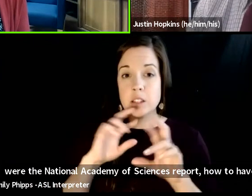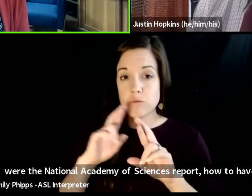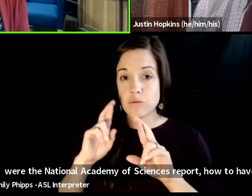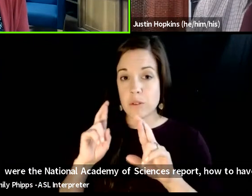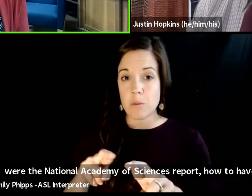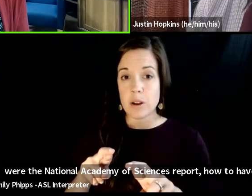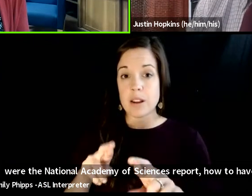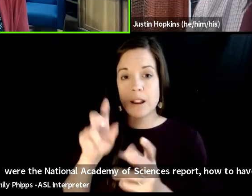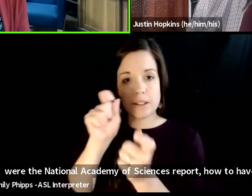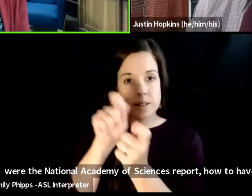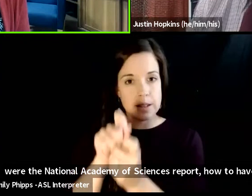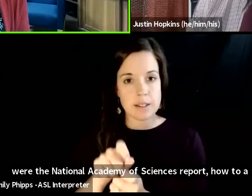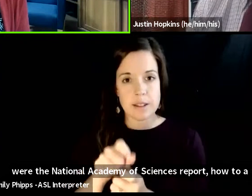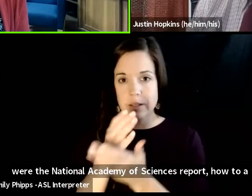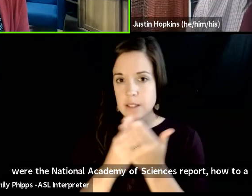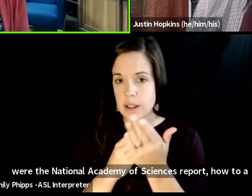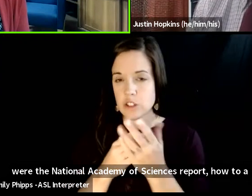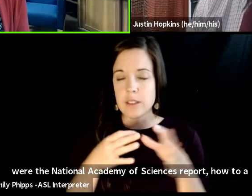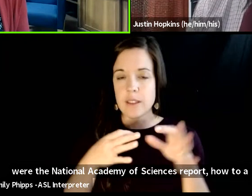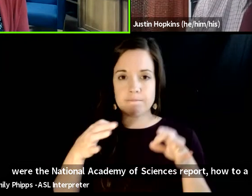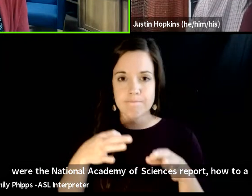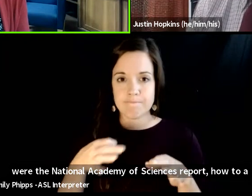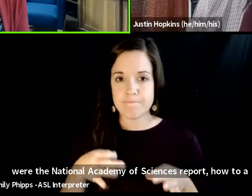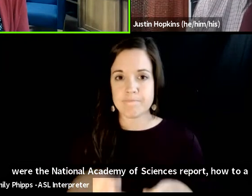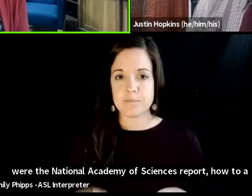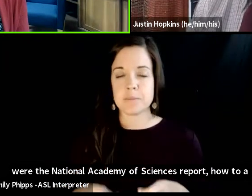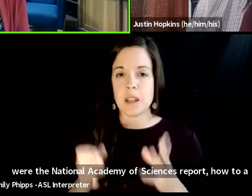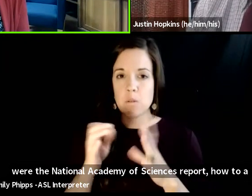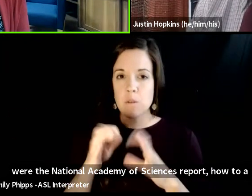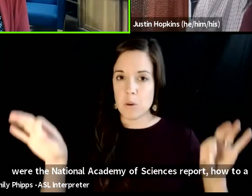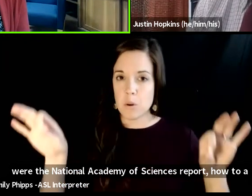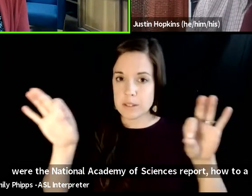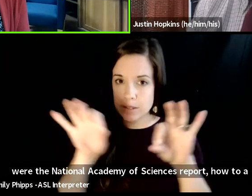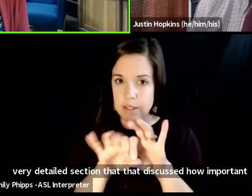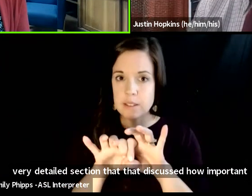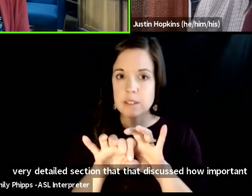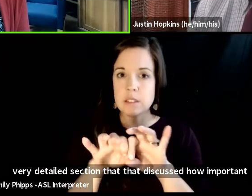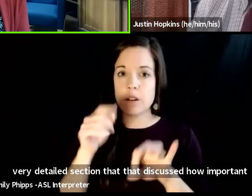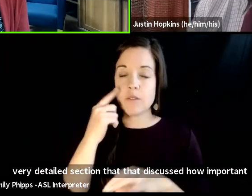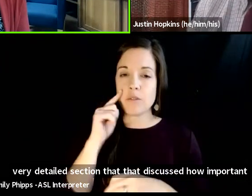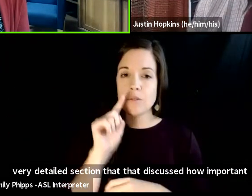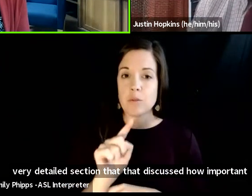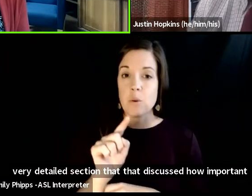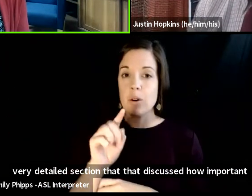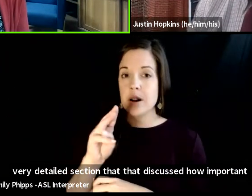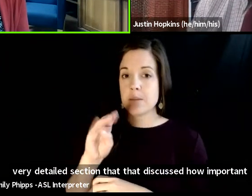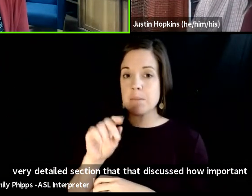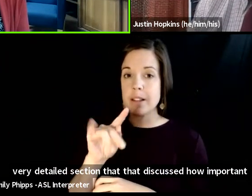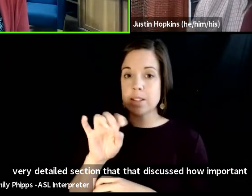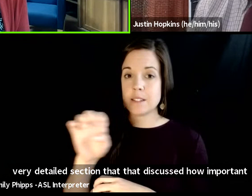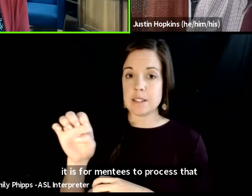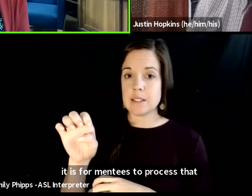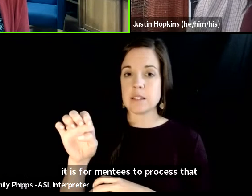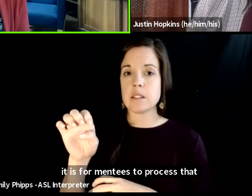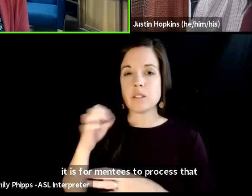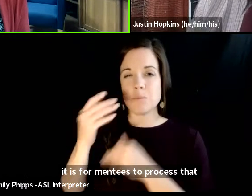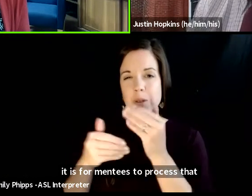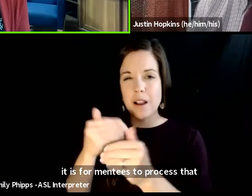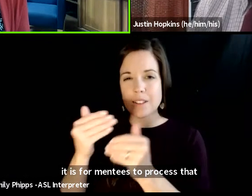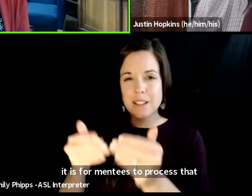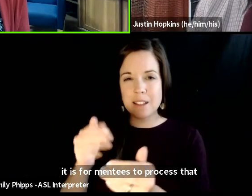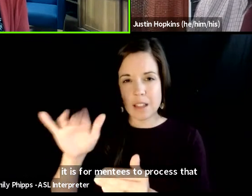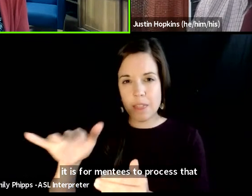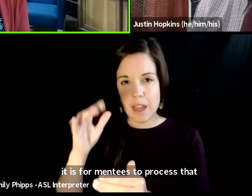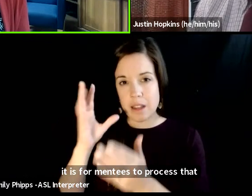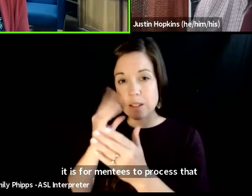section that discussed how important it is for mentees to process that kind of experience when it